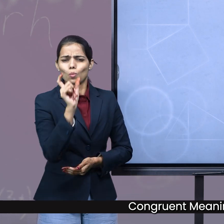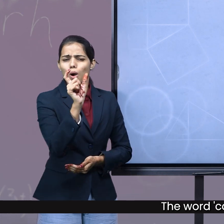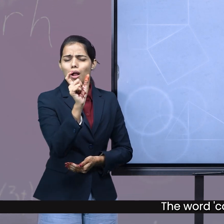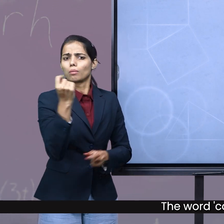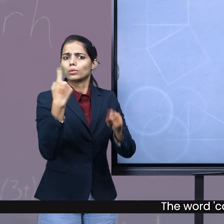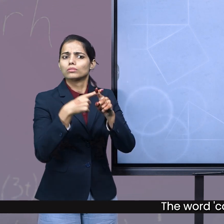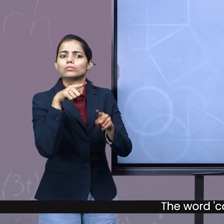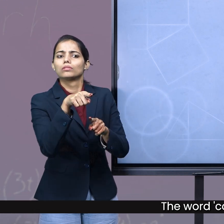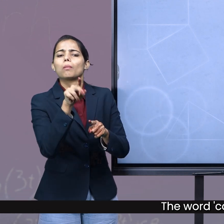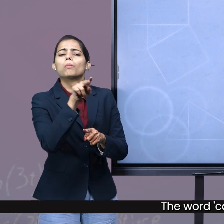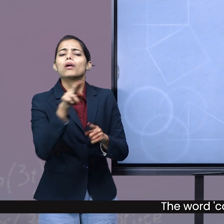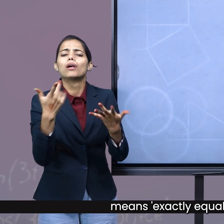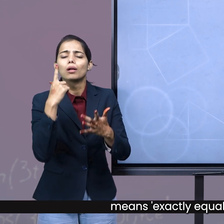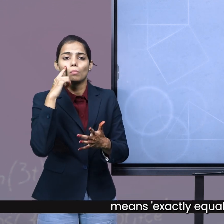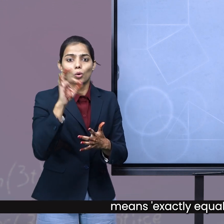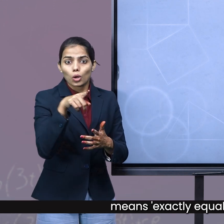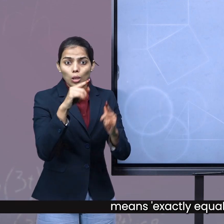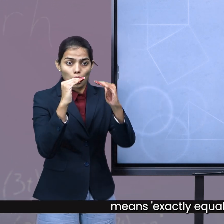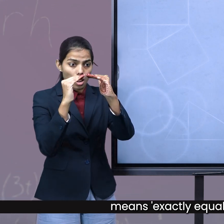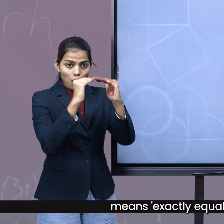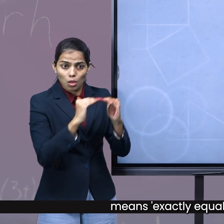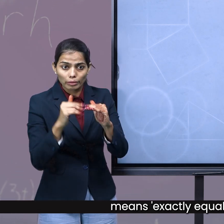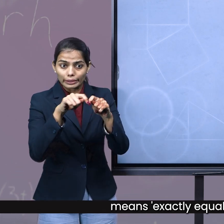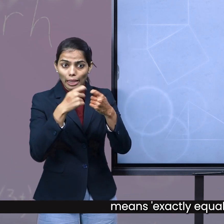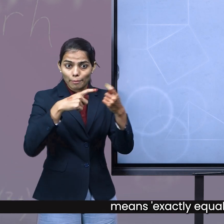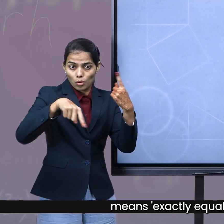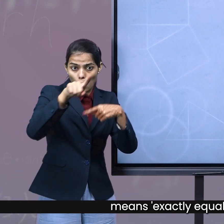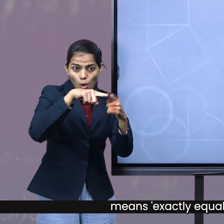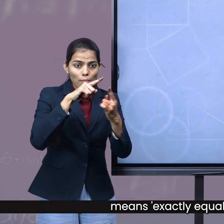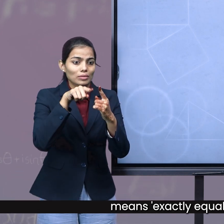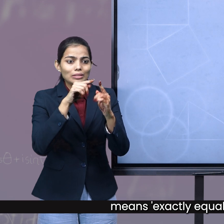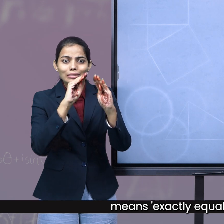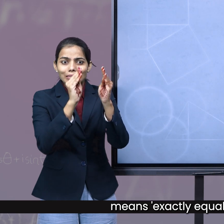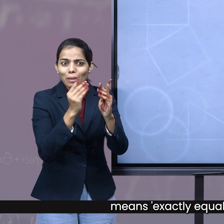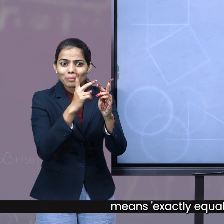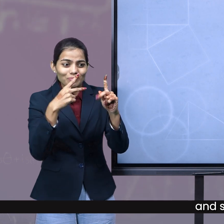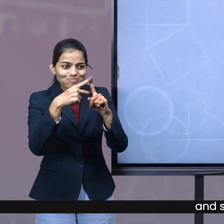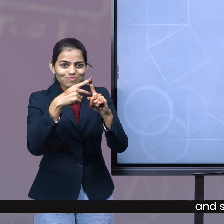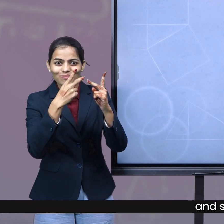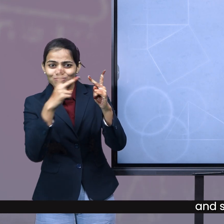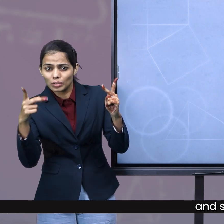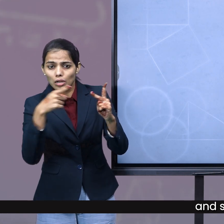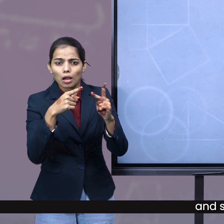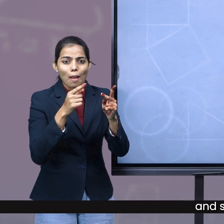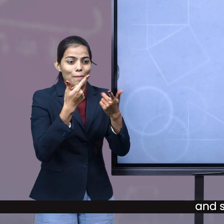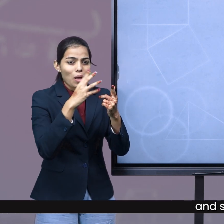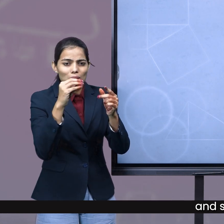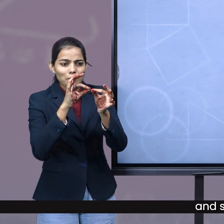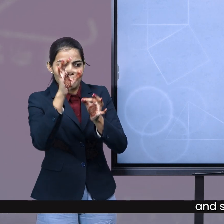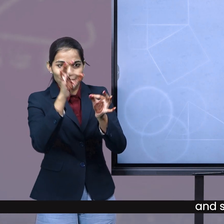The word congruent means exactly equal in terms of shape and size.